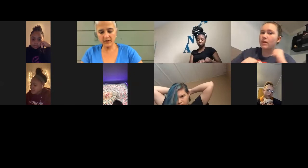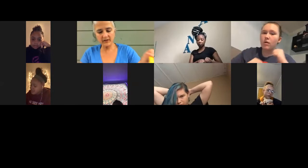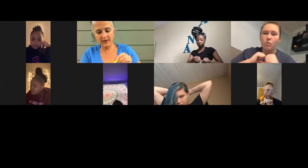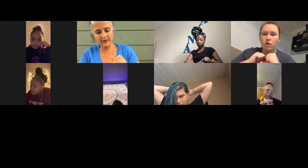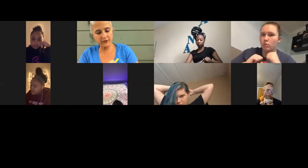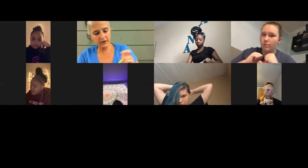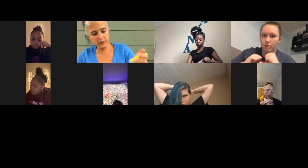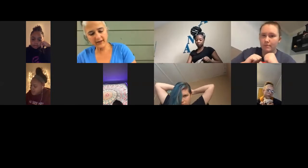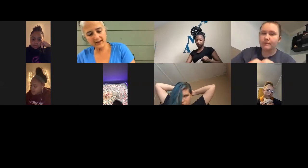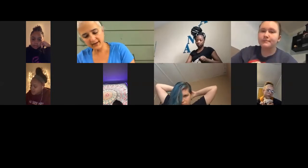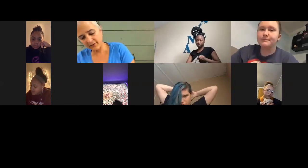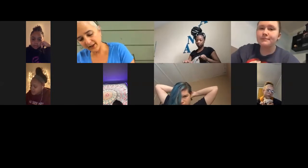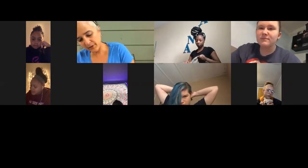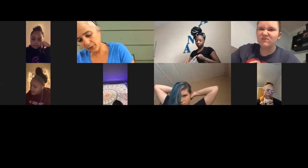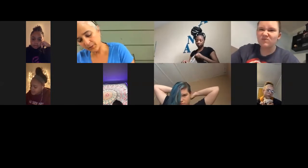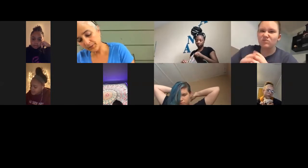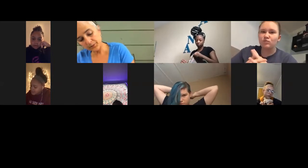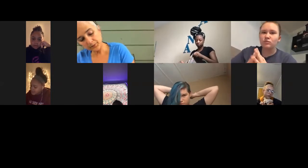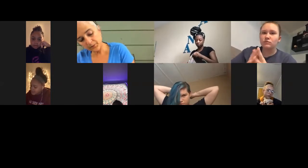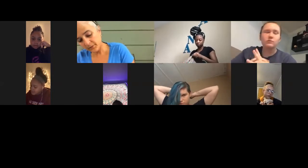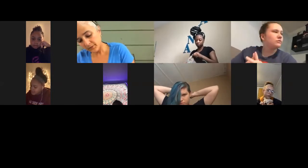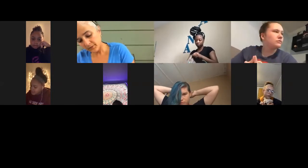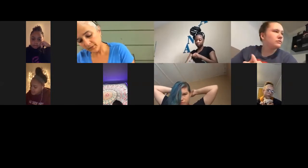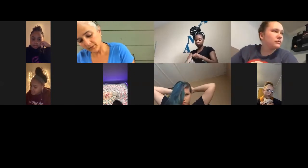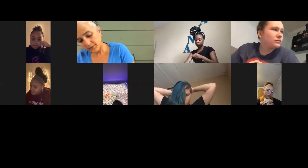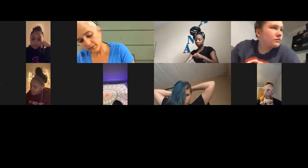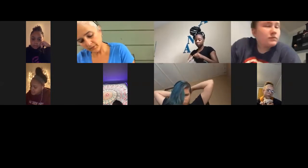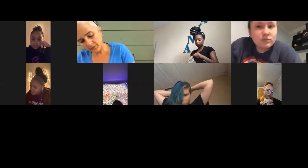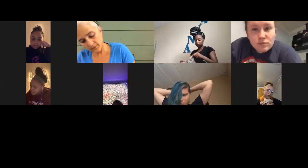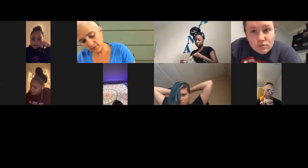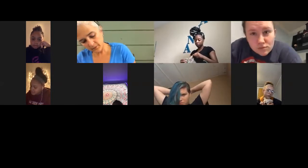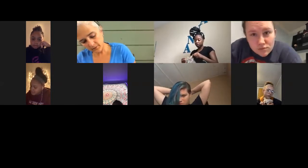Cool. Let me just highlight those really quick in case I have late people.